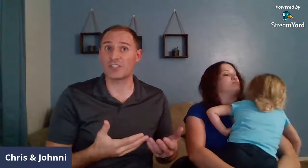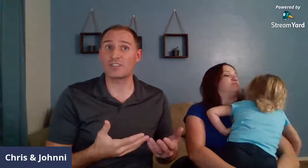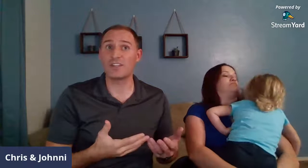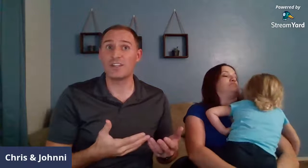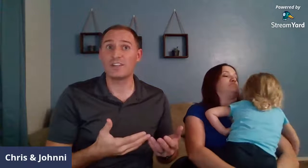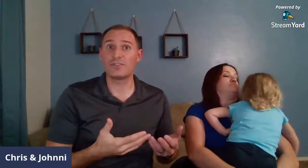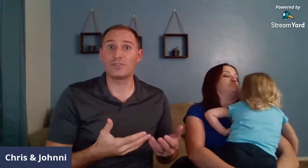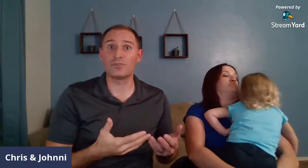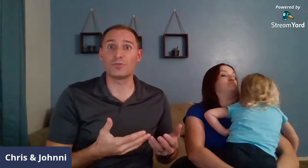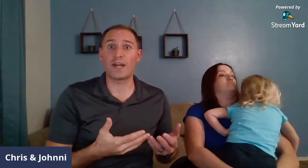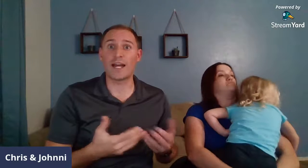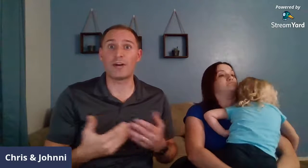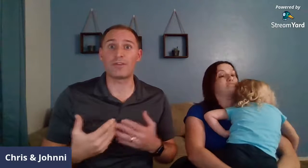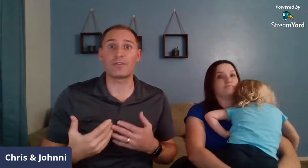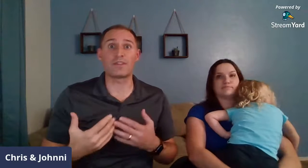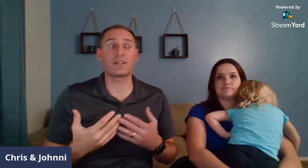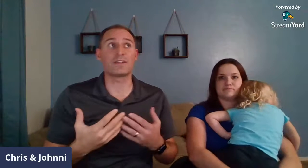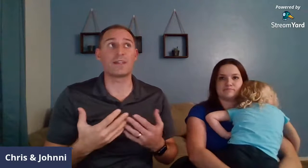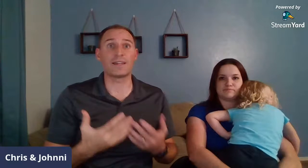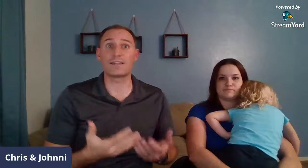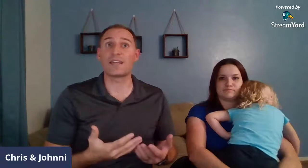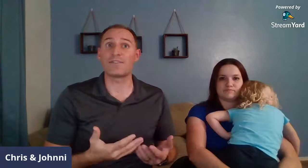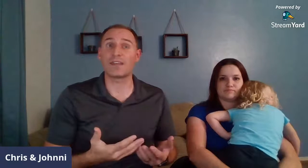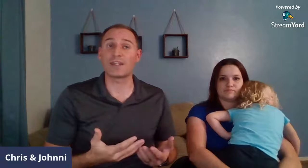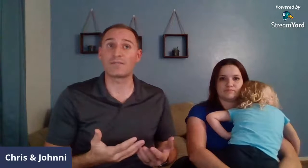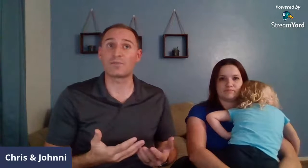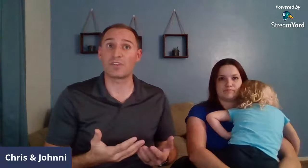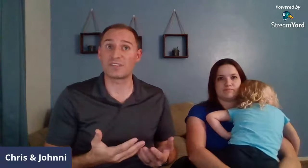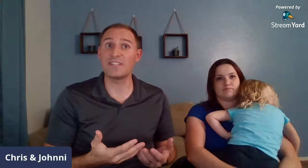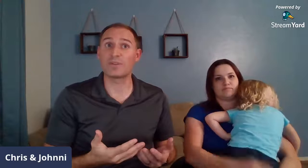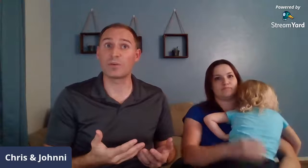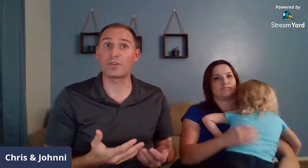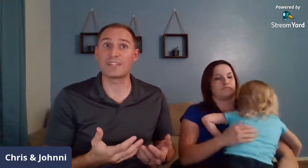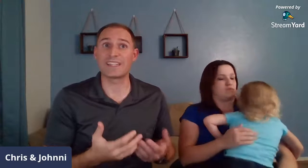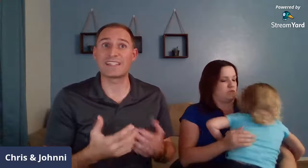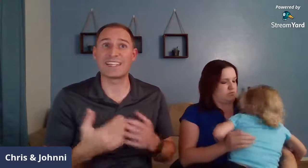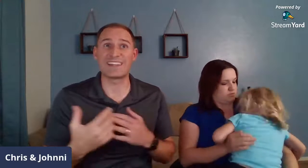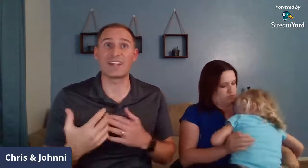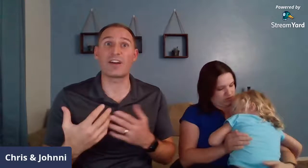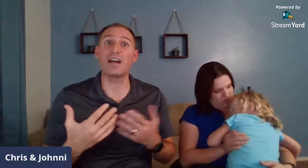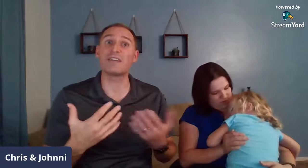introduction to how the deaf kind of perceive the world. And in their eyes,